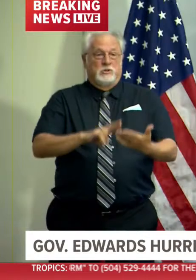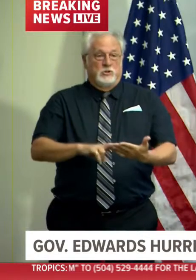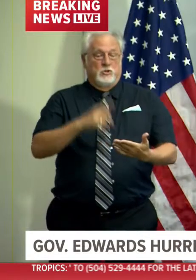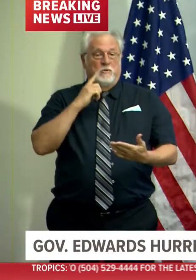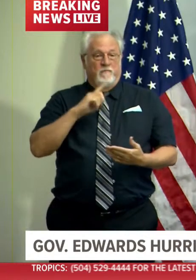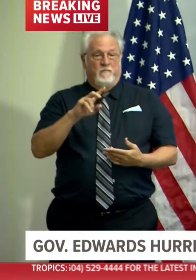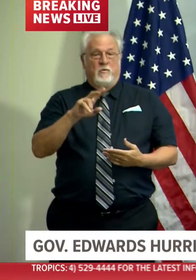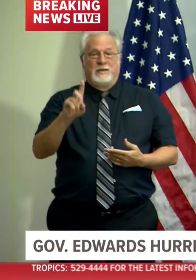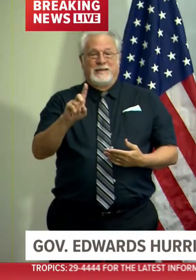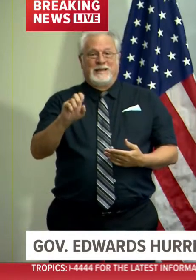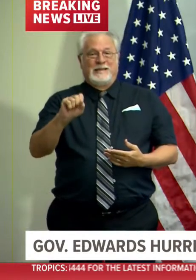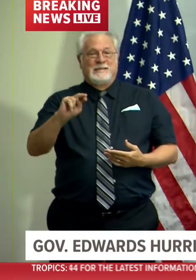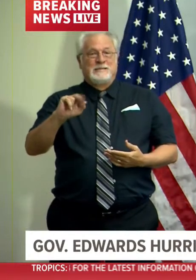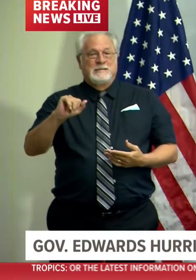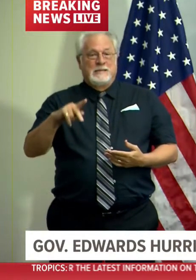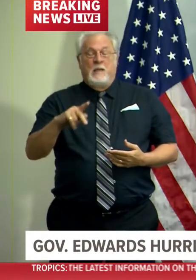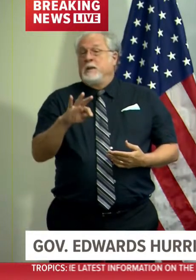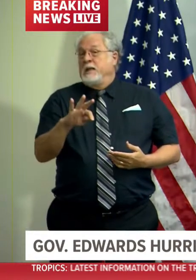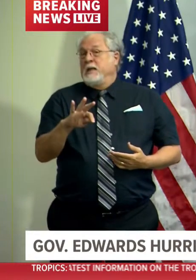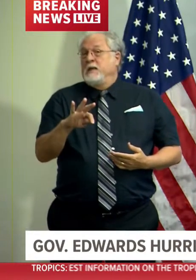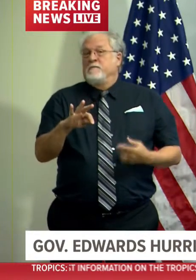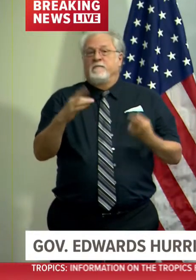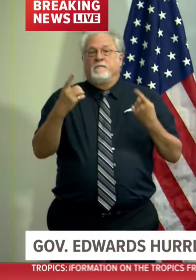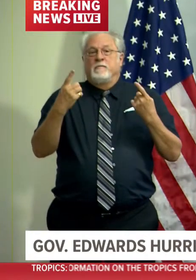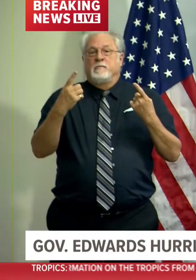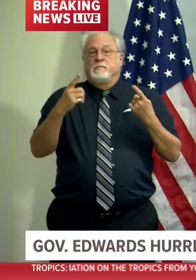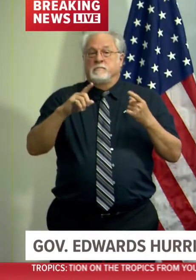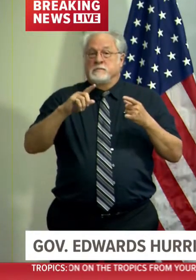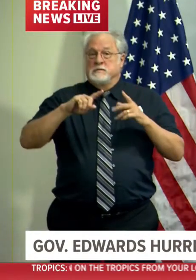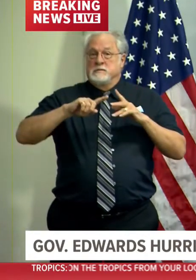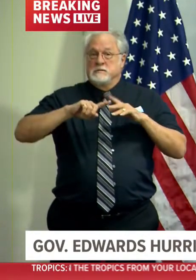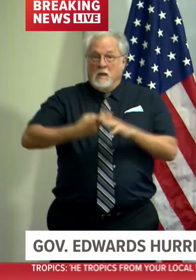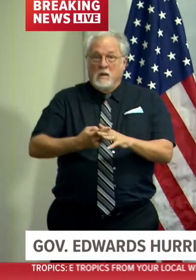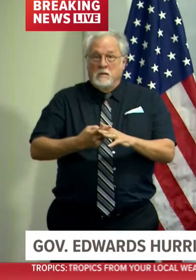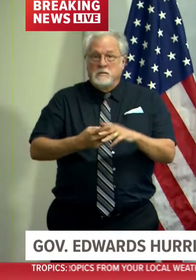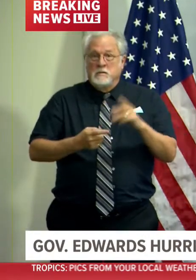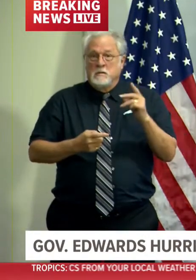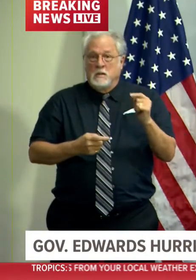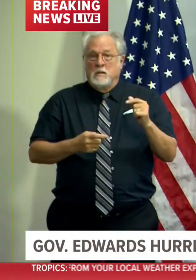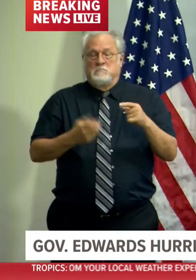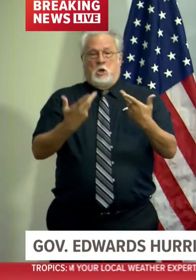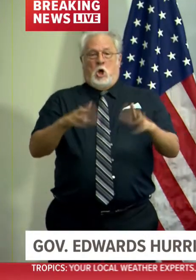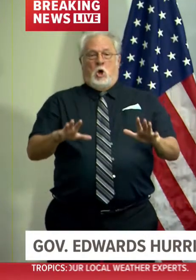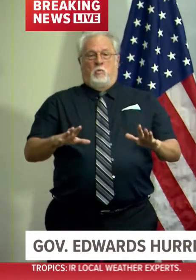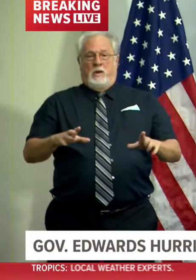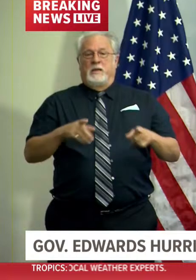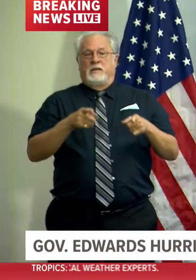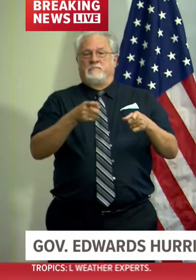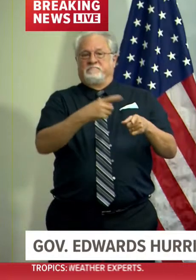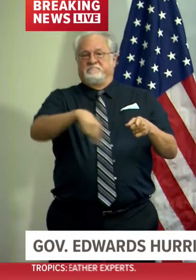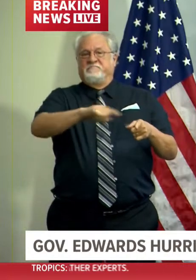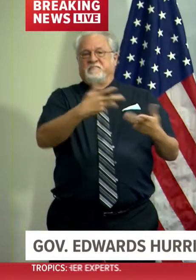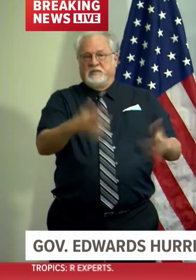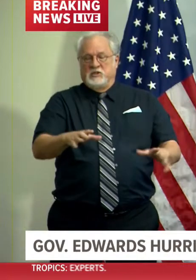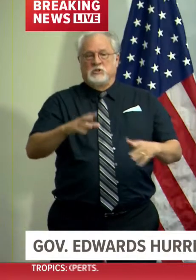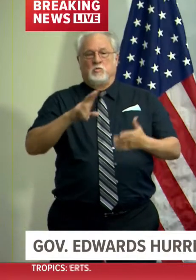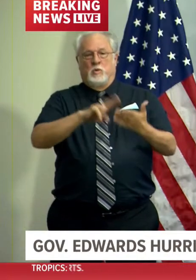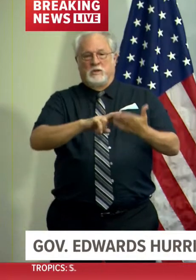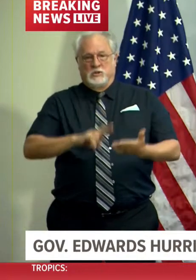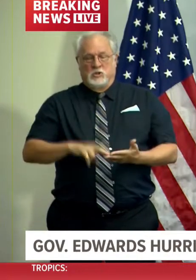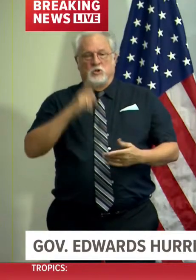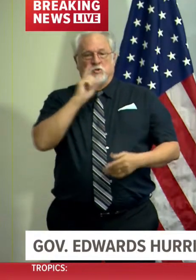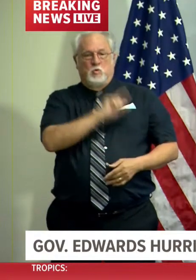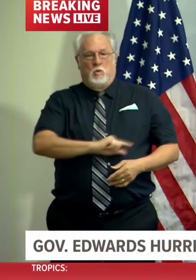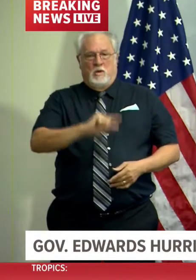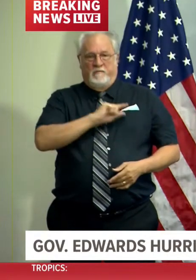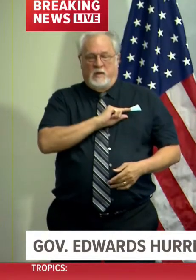for DSNAP so that in the event that it is turned on subsequently, they've already done what they need to do in order to